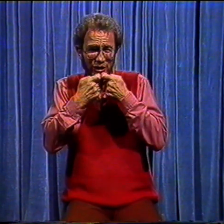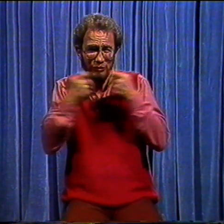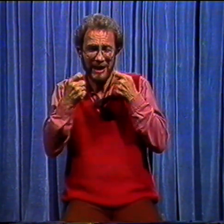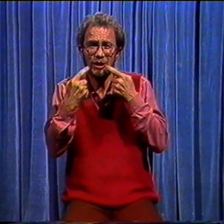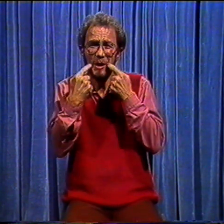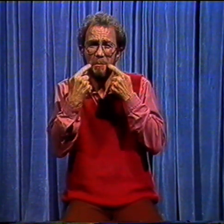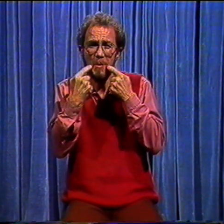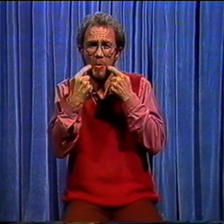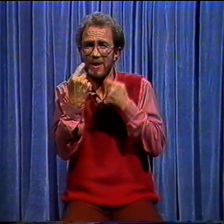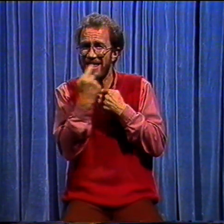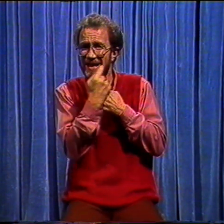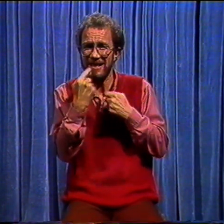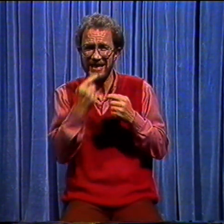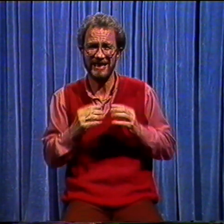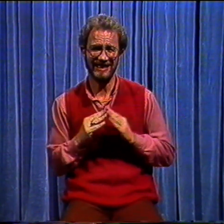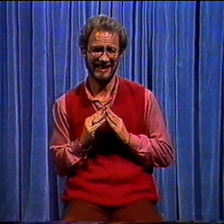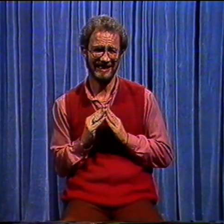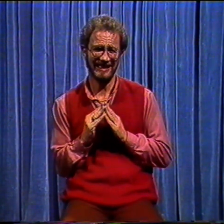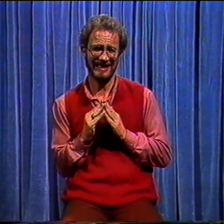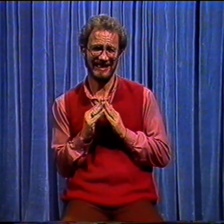he used a stretch mouth pattern.